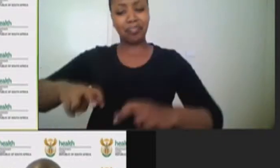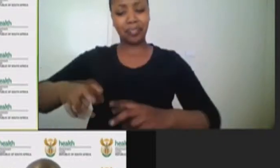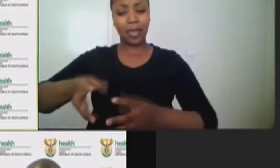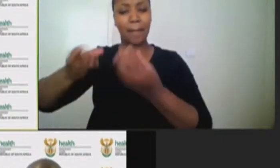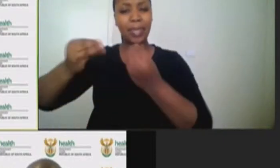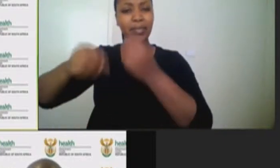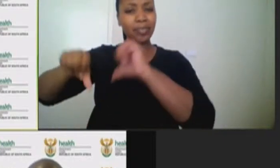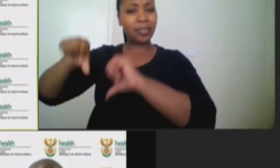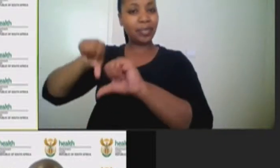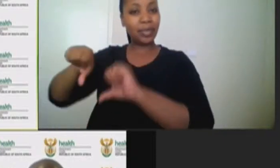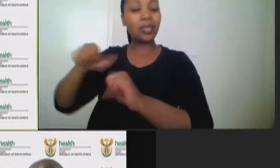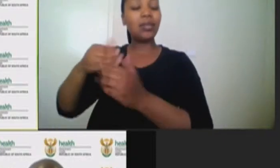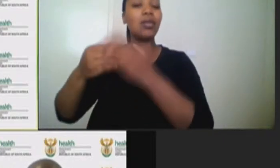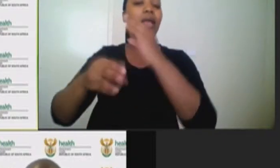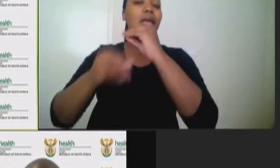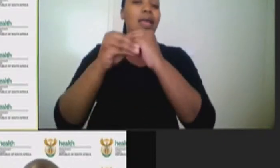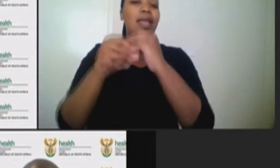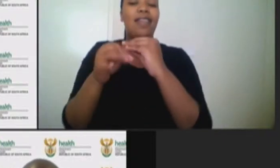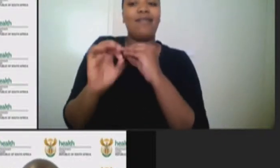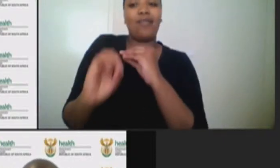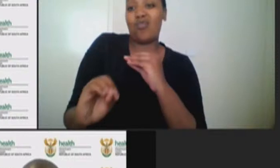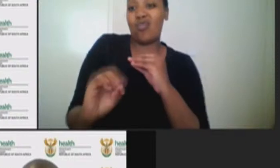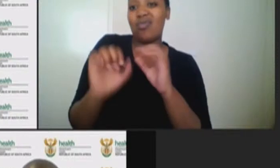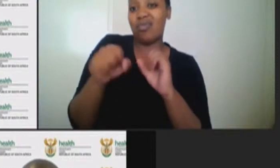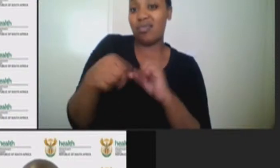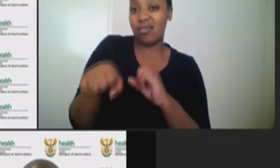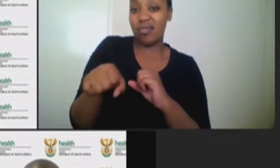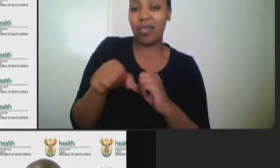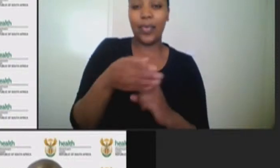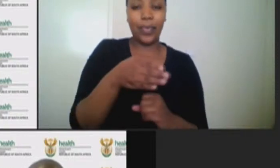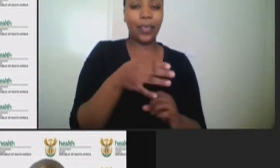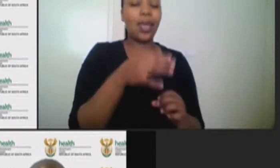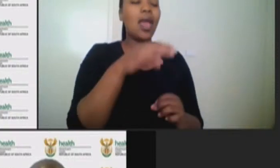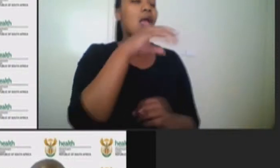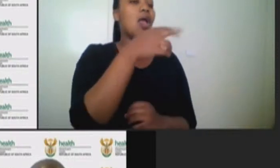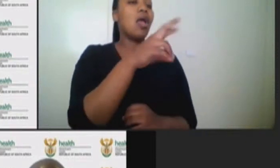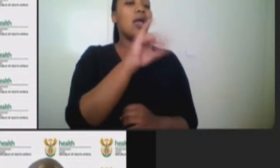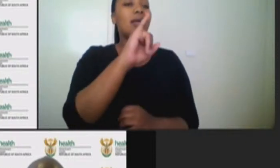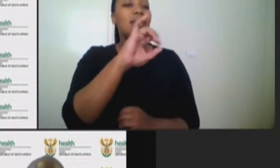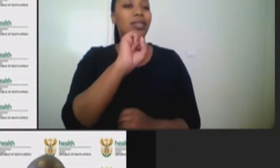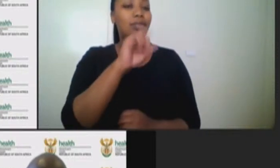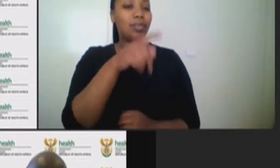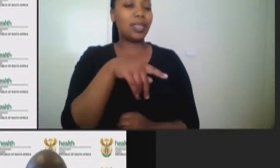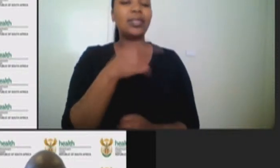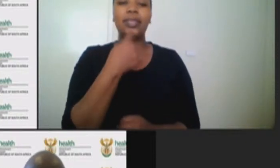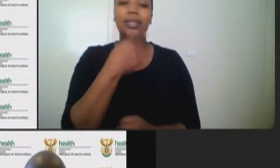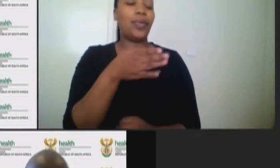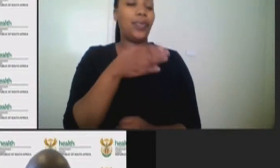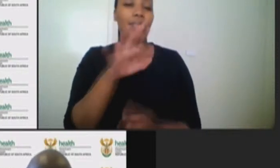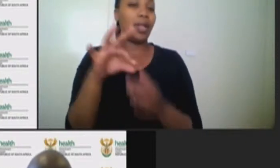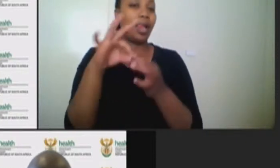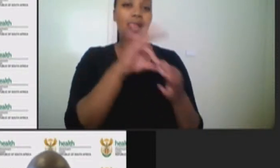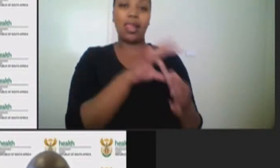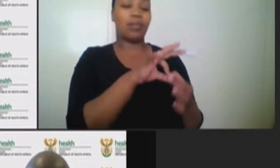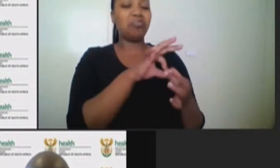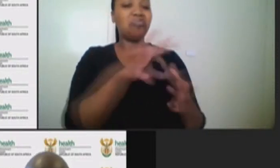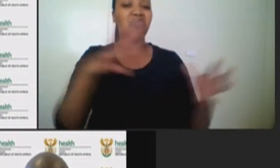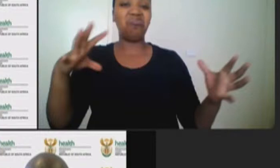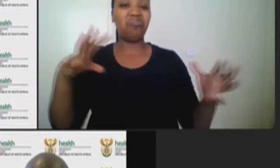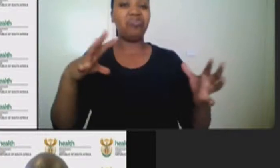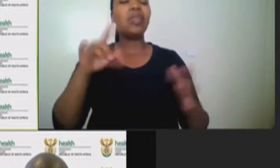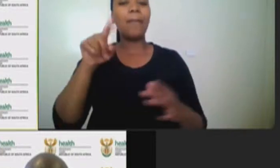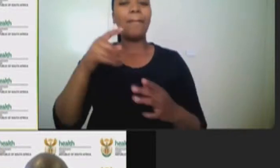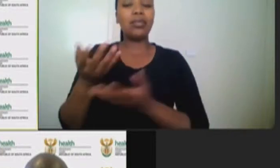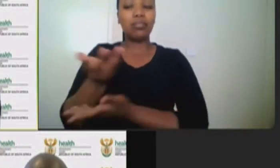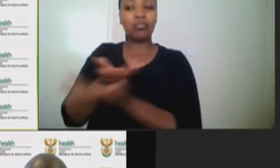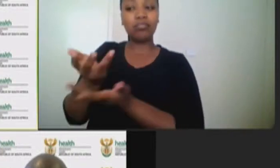he's still there, but if he's not there. Yeah, Minister is not there. They had to go to a meeting, both he and Richard. I'm sorry, I didn't send you a message. Oh,